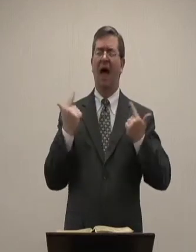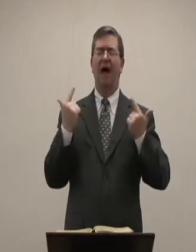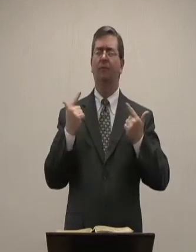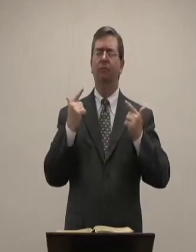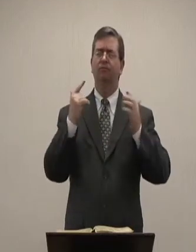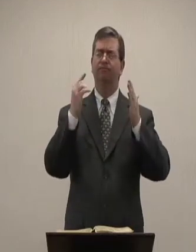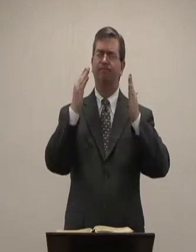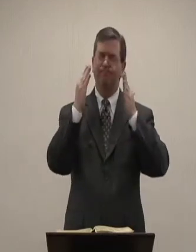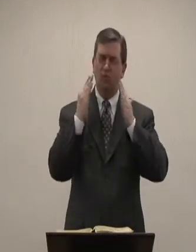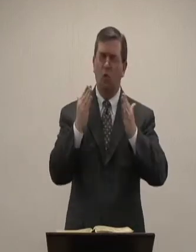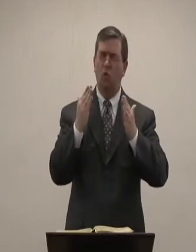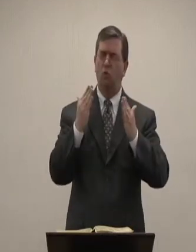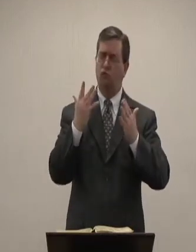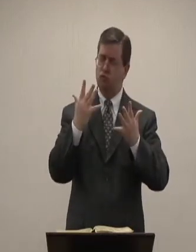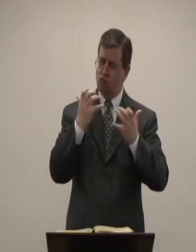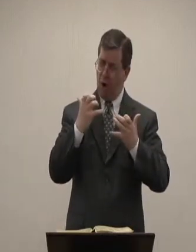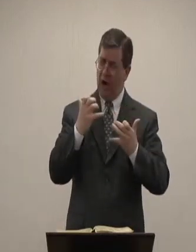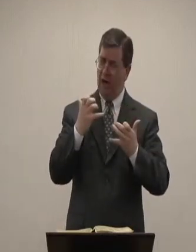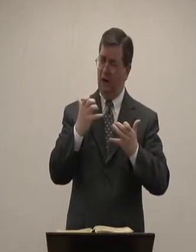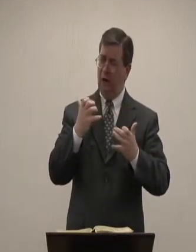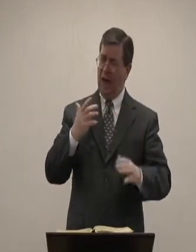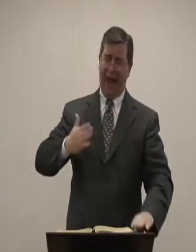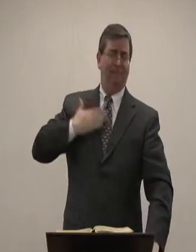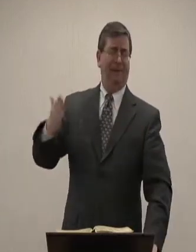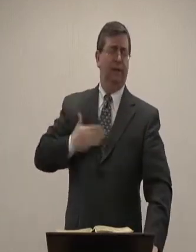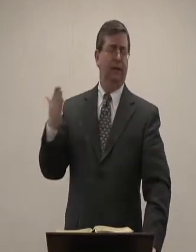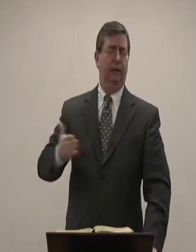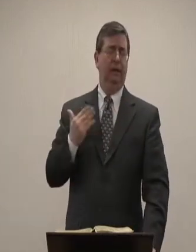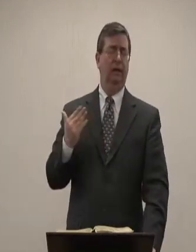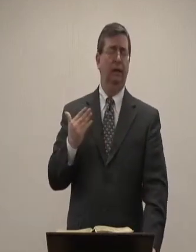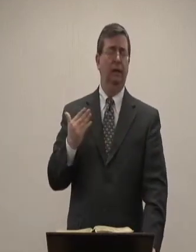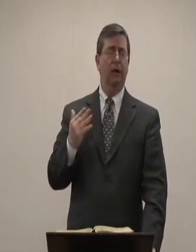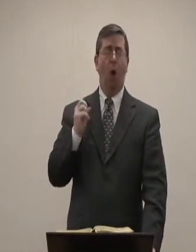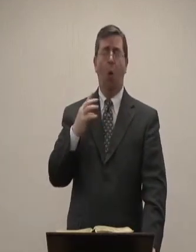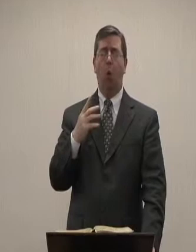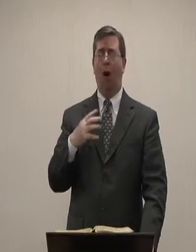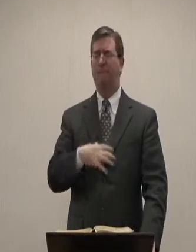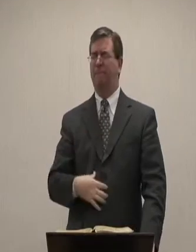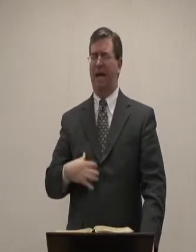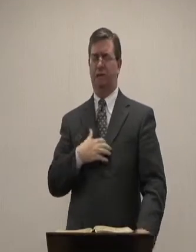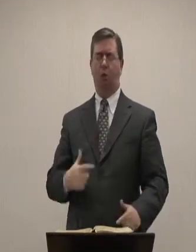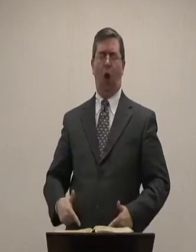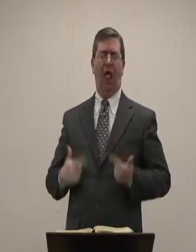serious about what we're doing here, and that we not be foolish with our lives.